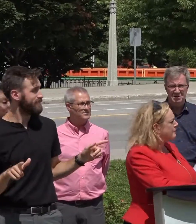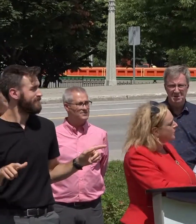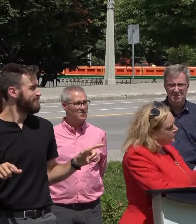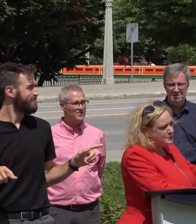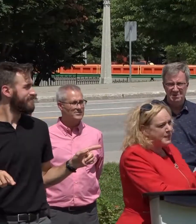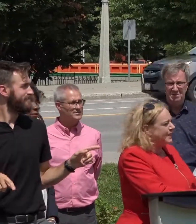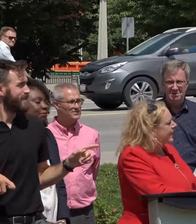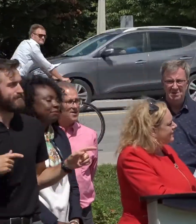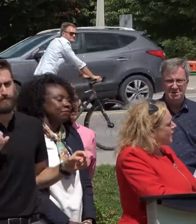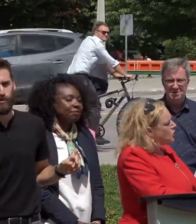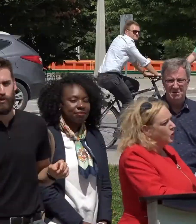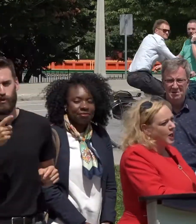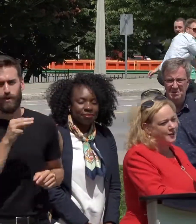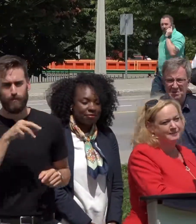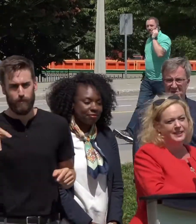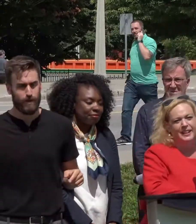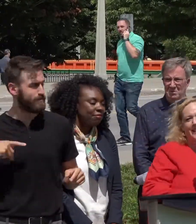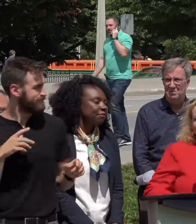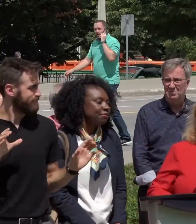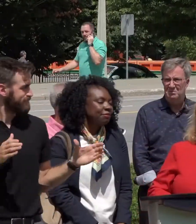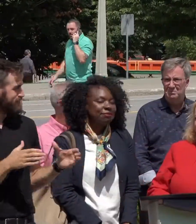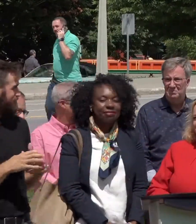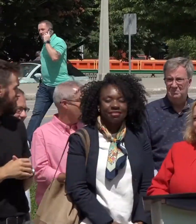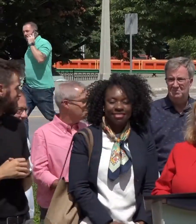local MPP will be speaking next, Joel Harden.